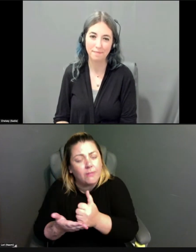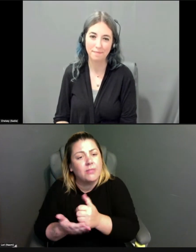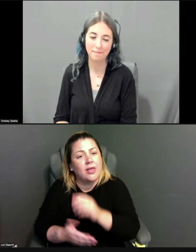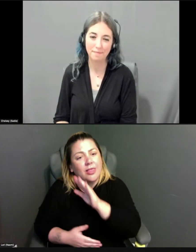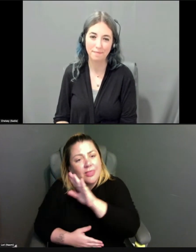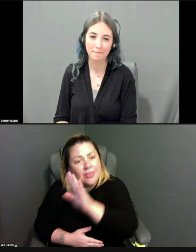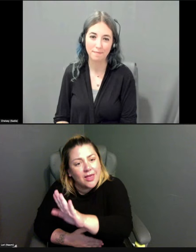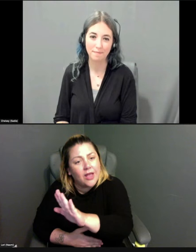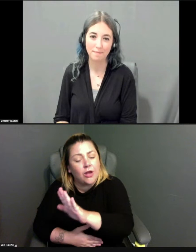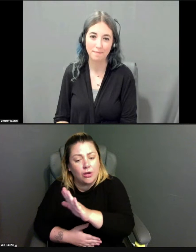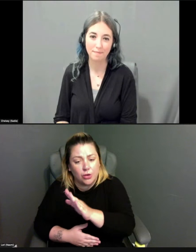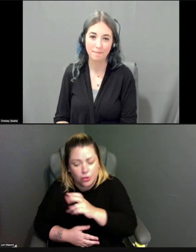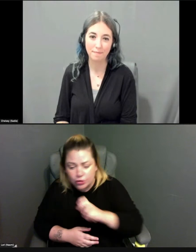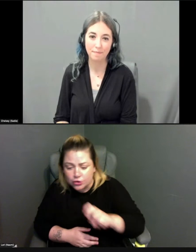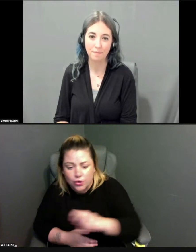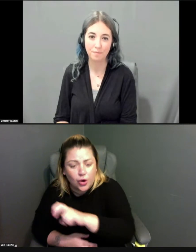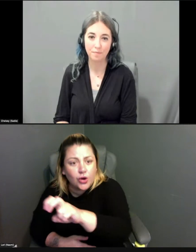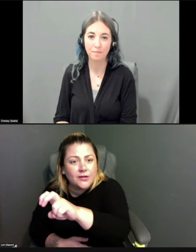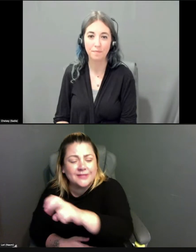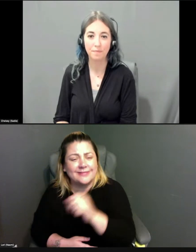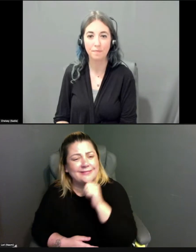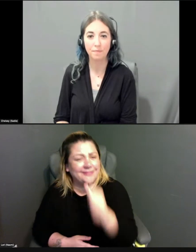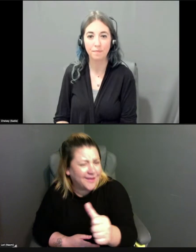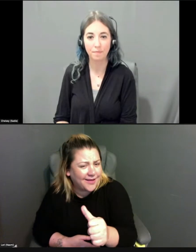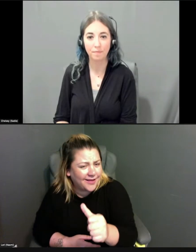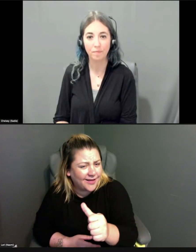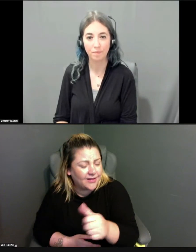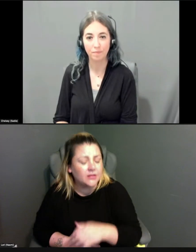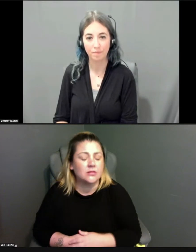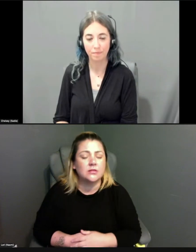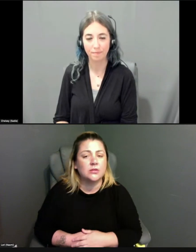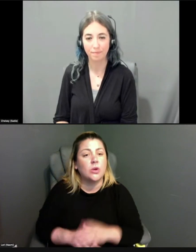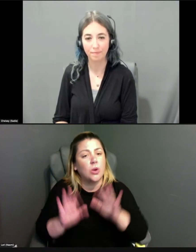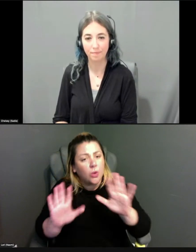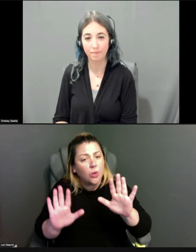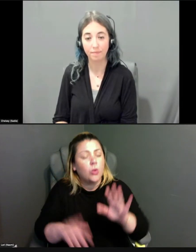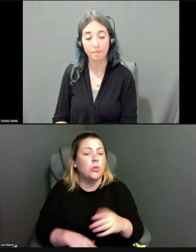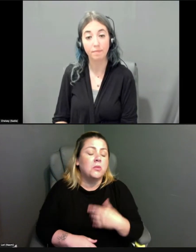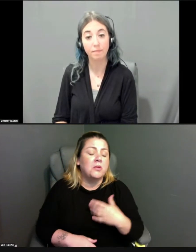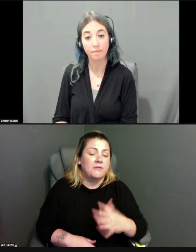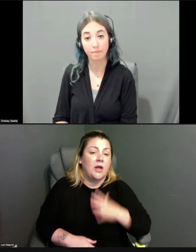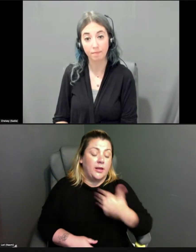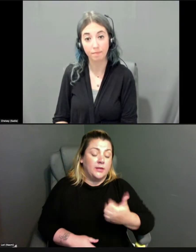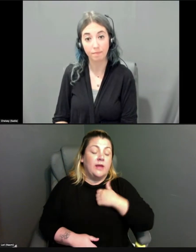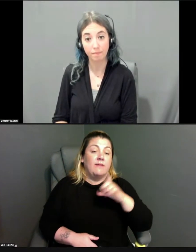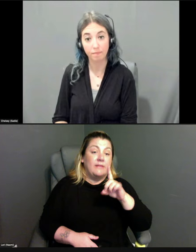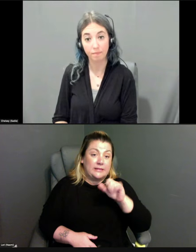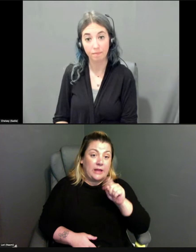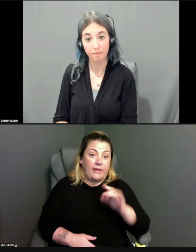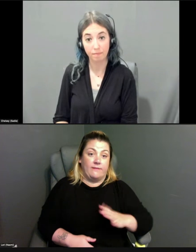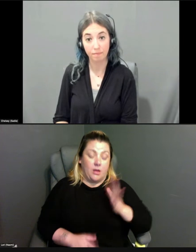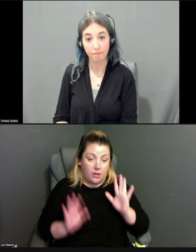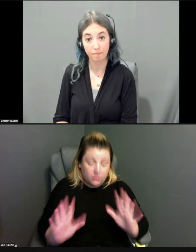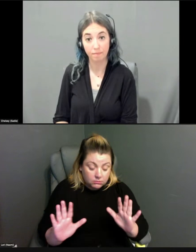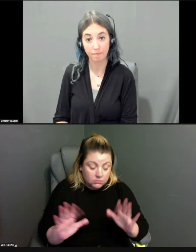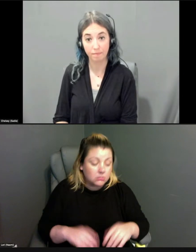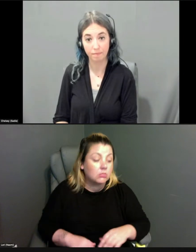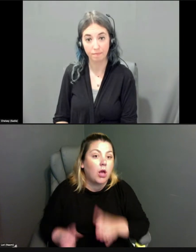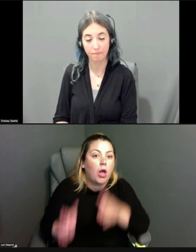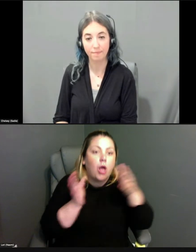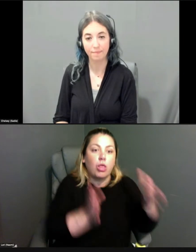yeah, it's not super helpful. It's one thing to be a person who diets, and it's another thing to be a person